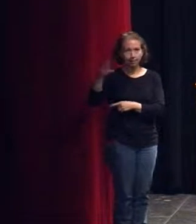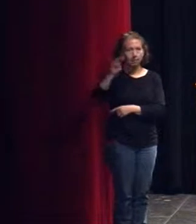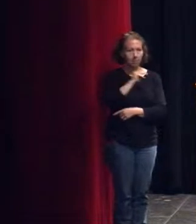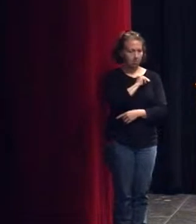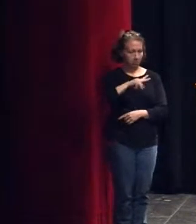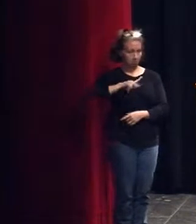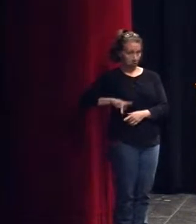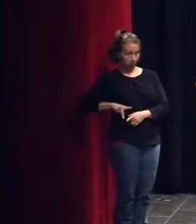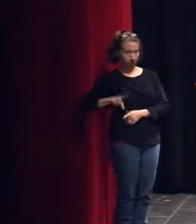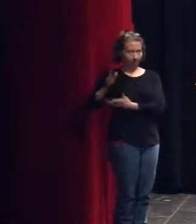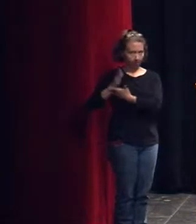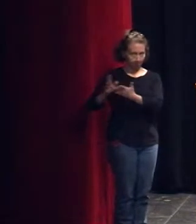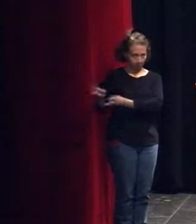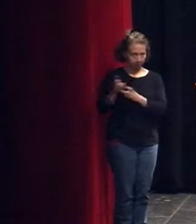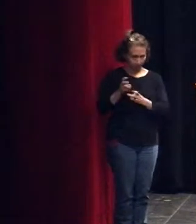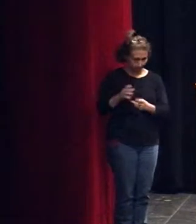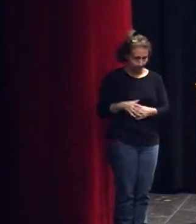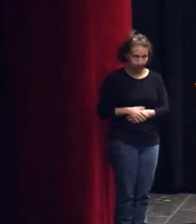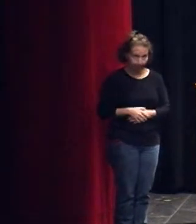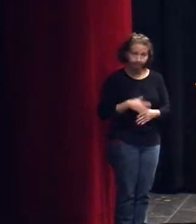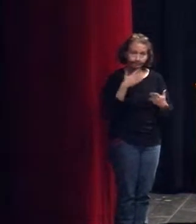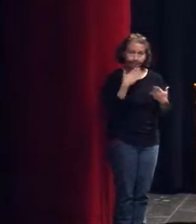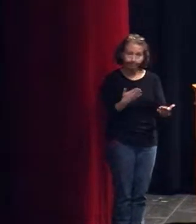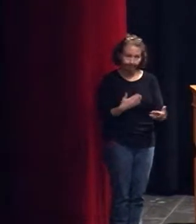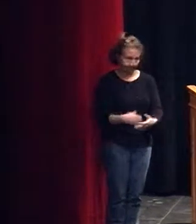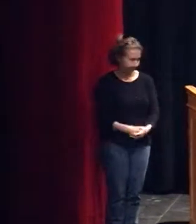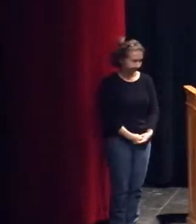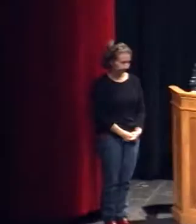section. Thank you.